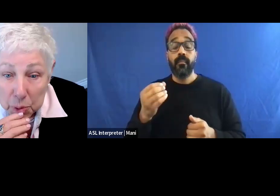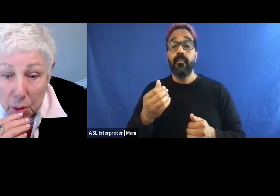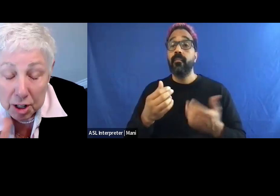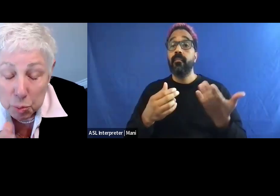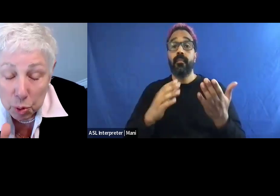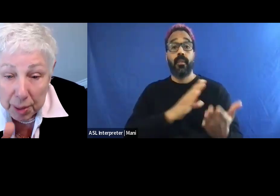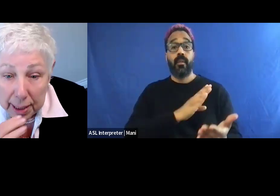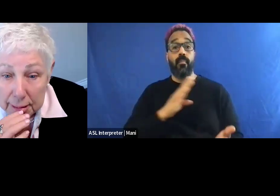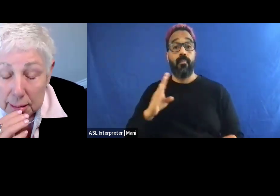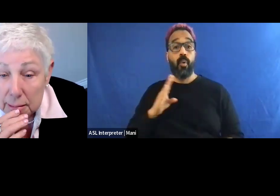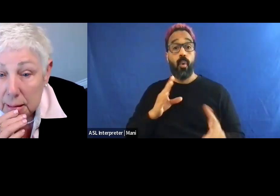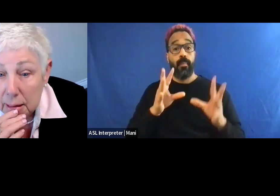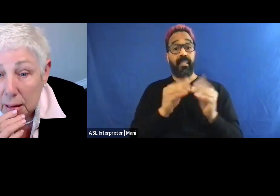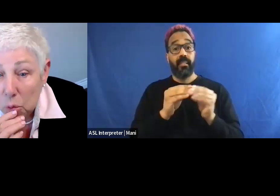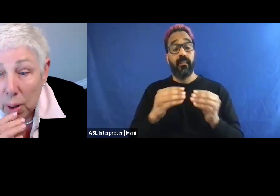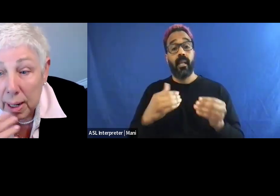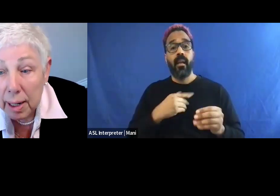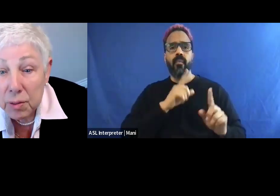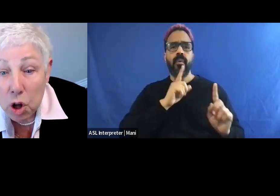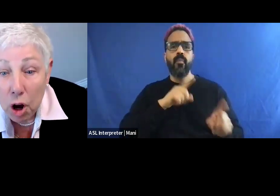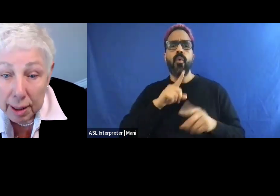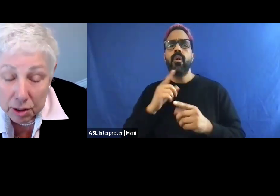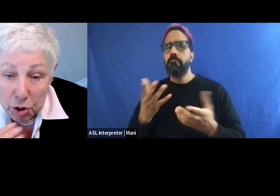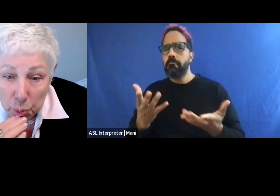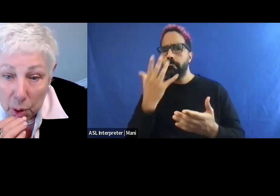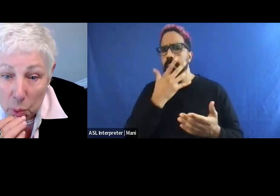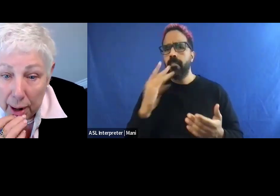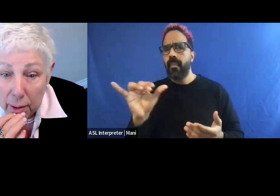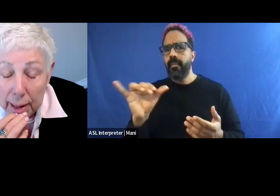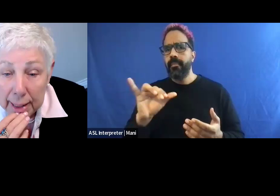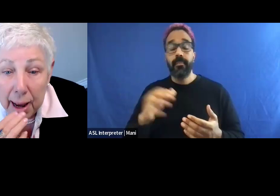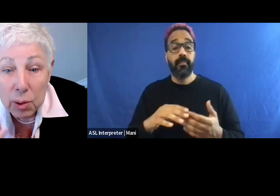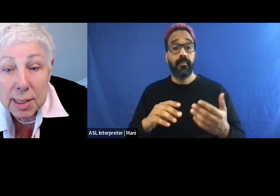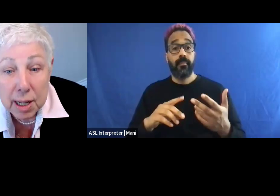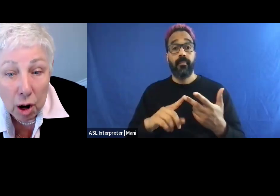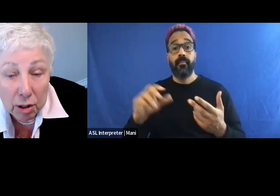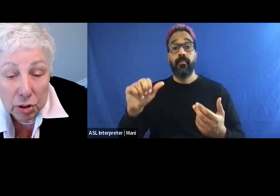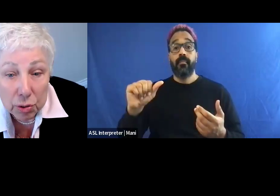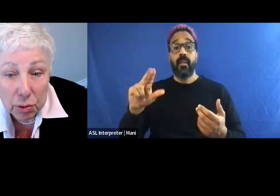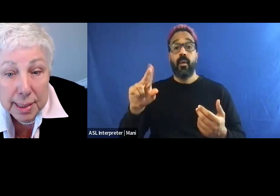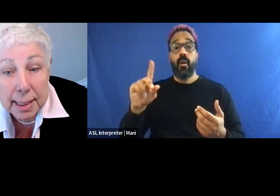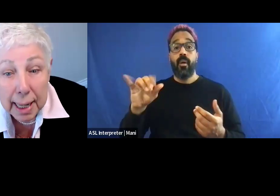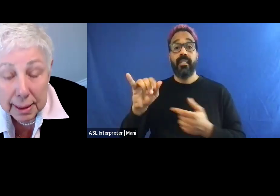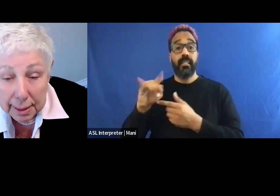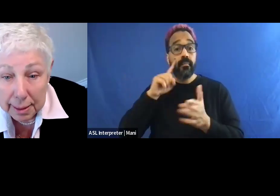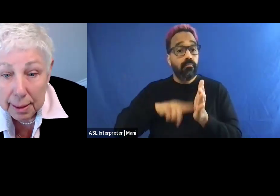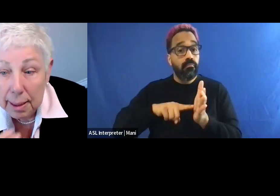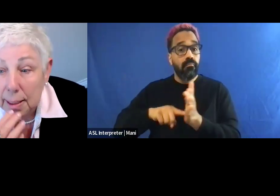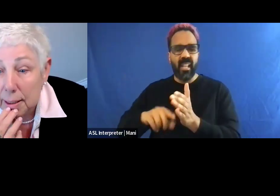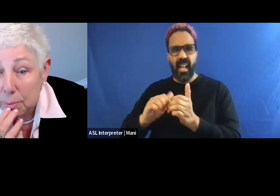board meetings? What kind of an audit do you require? And how is the auditor